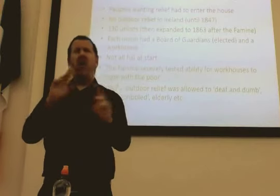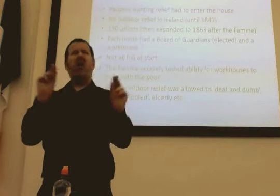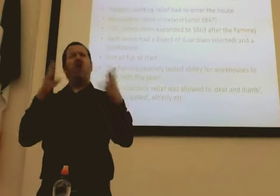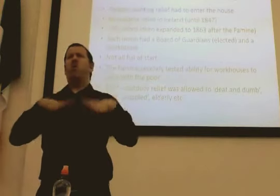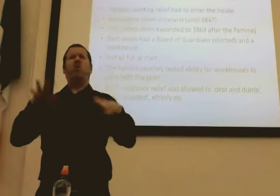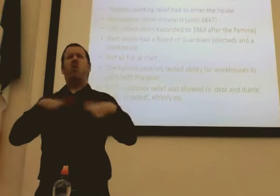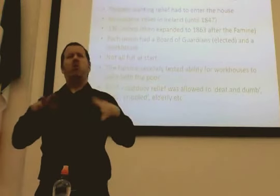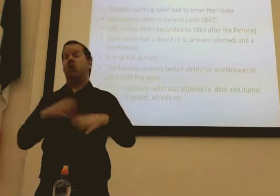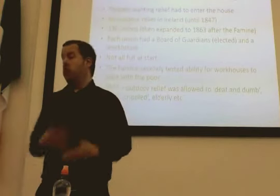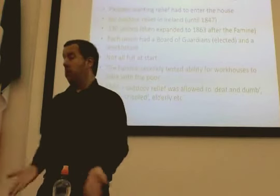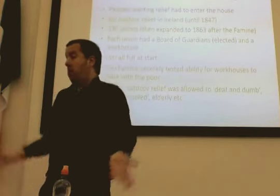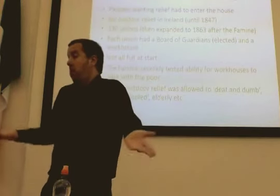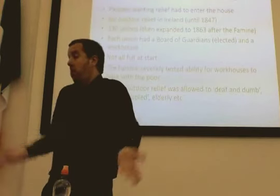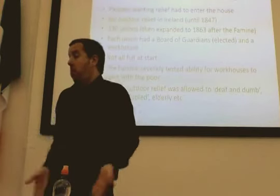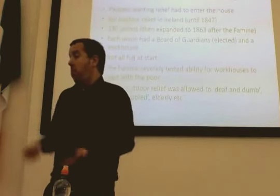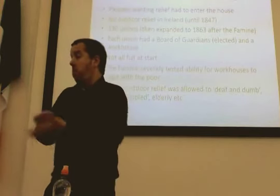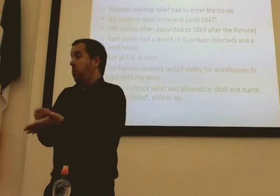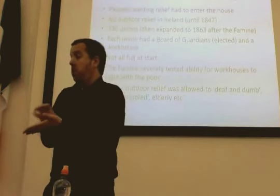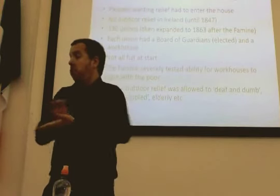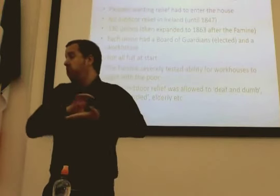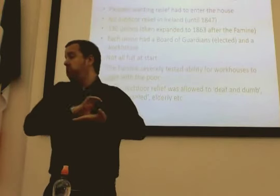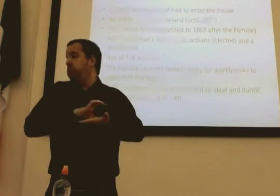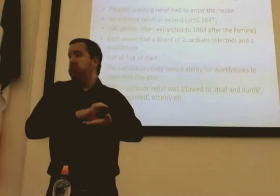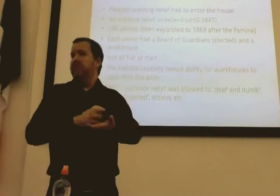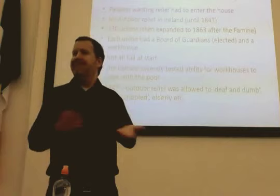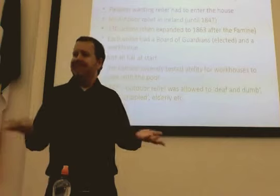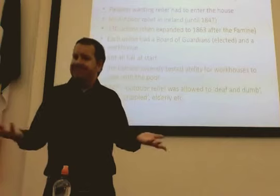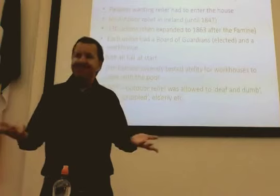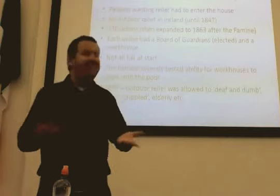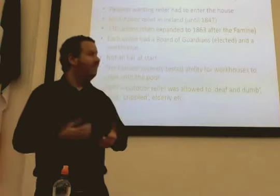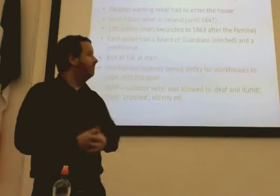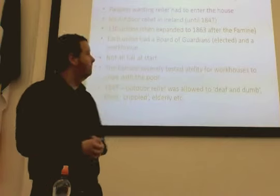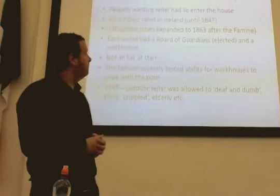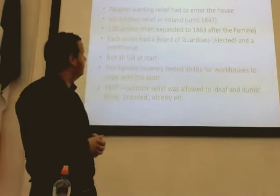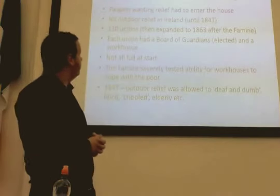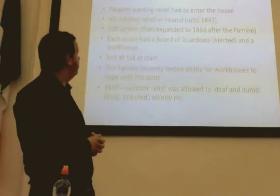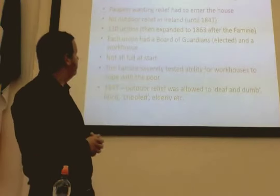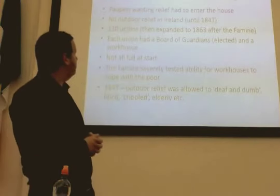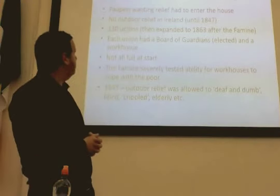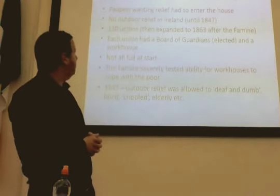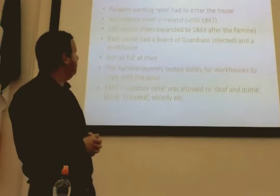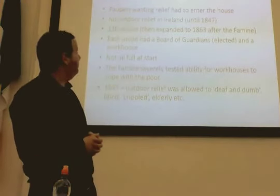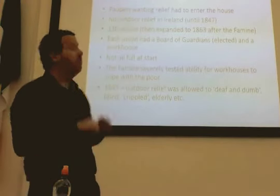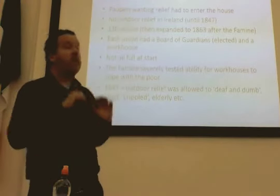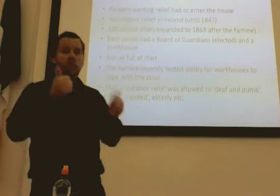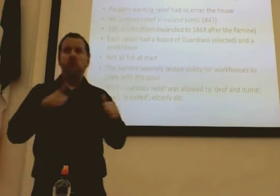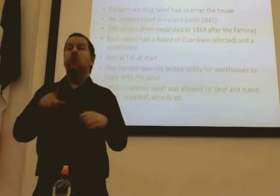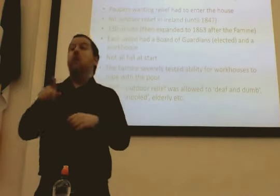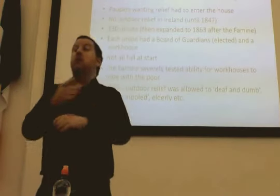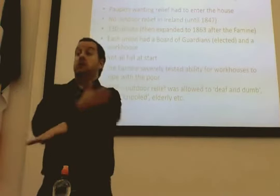and get any financial support. So their only option was to go into the